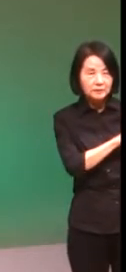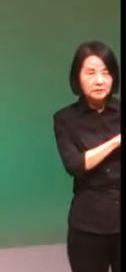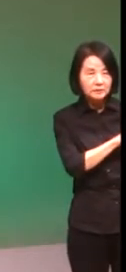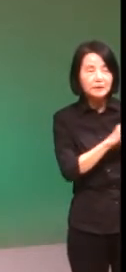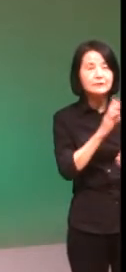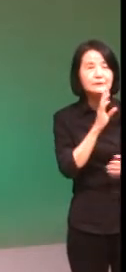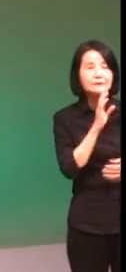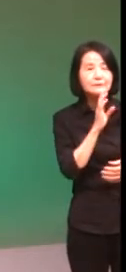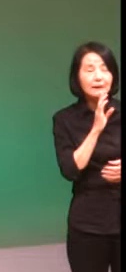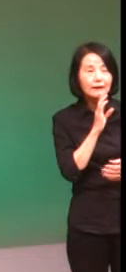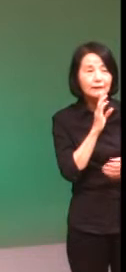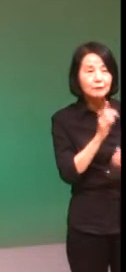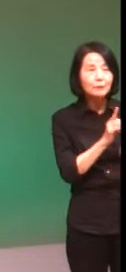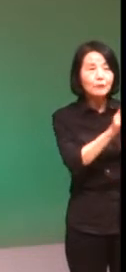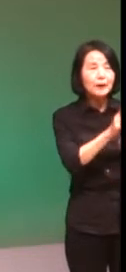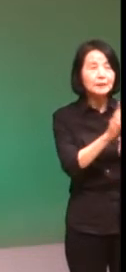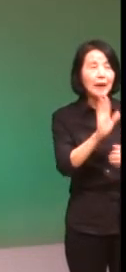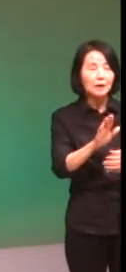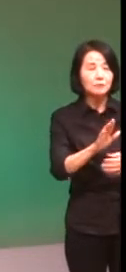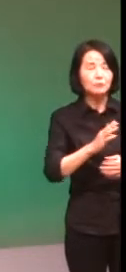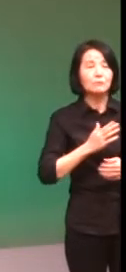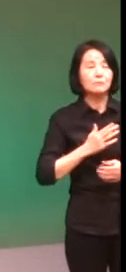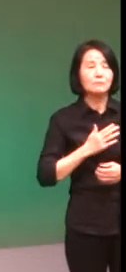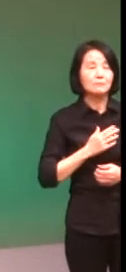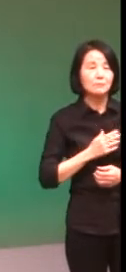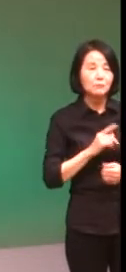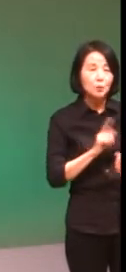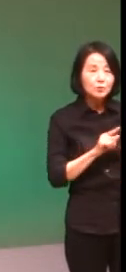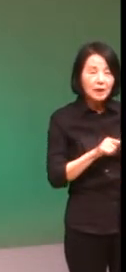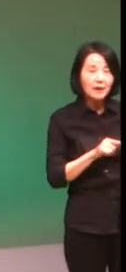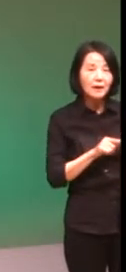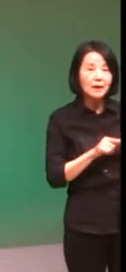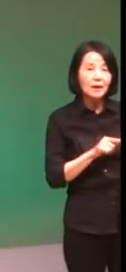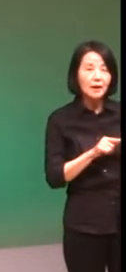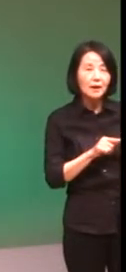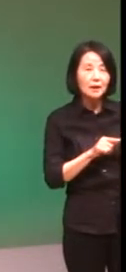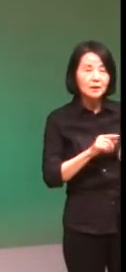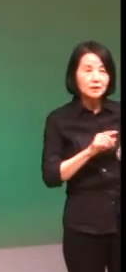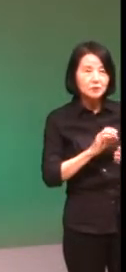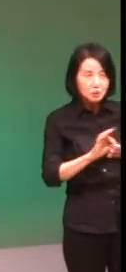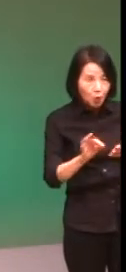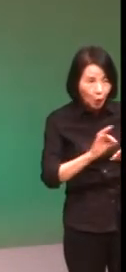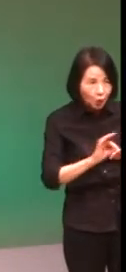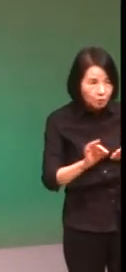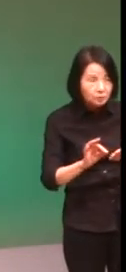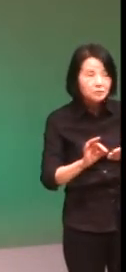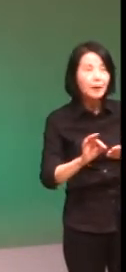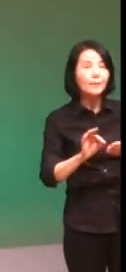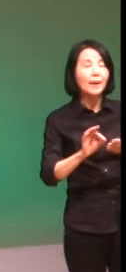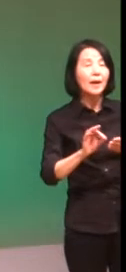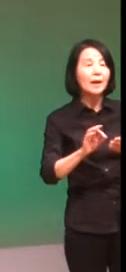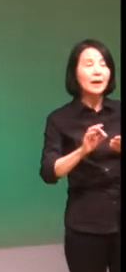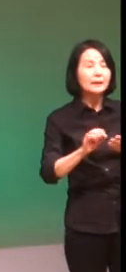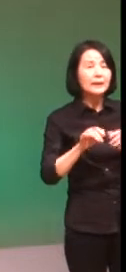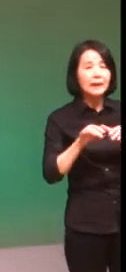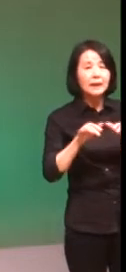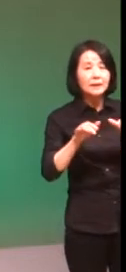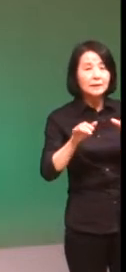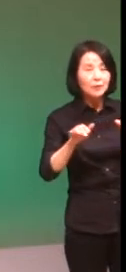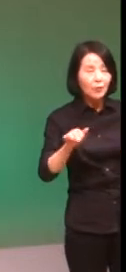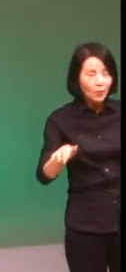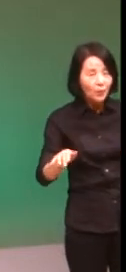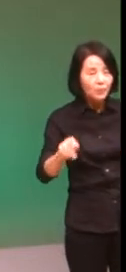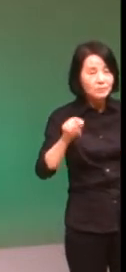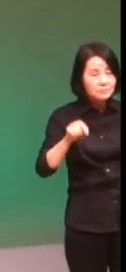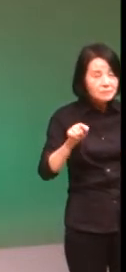power or prestige. Remembering the consequences of their use and telling the stories about those